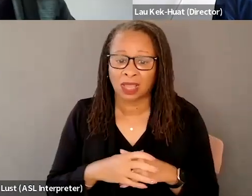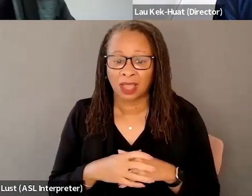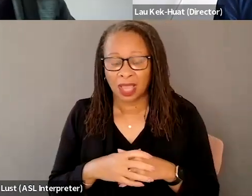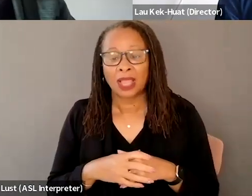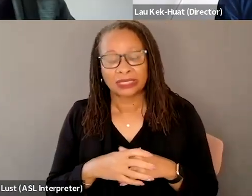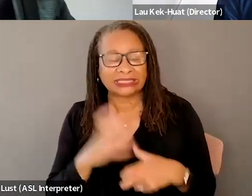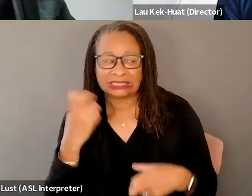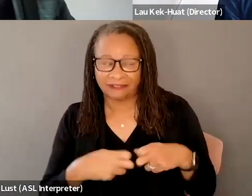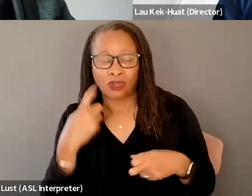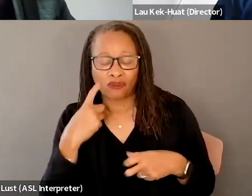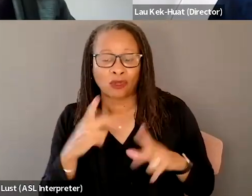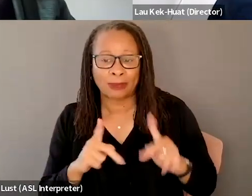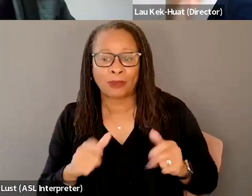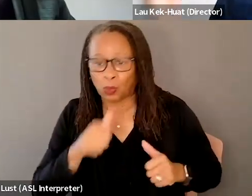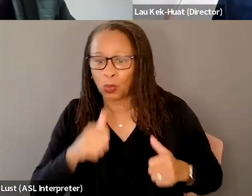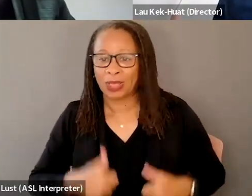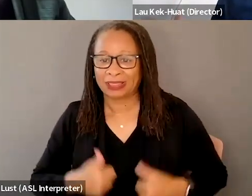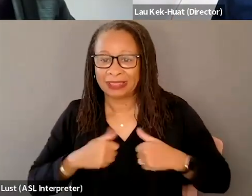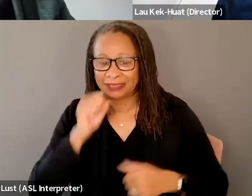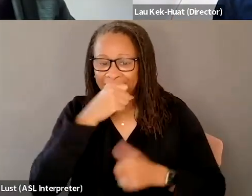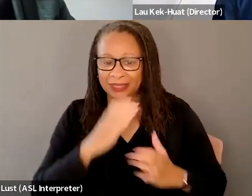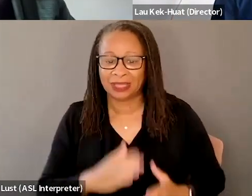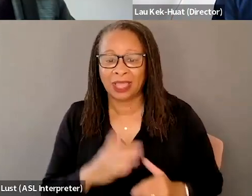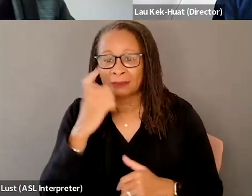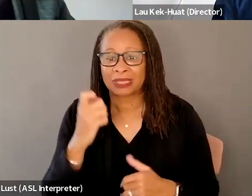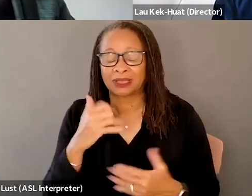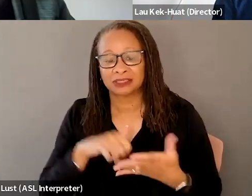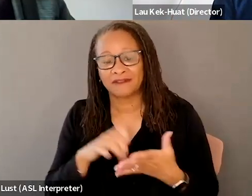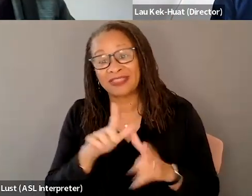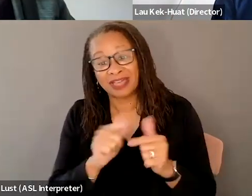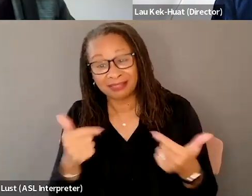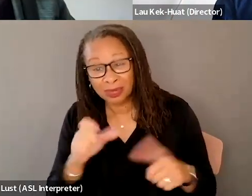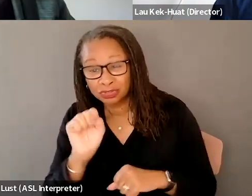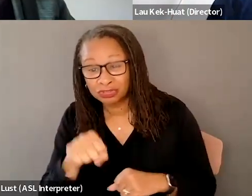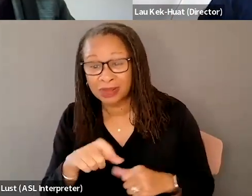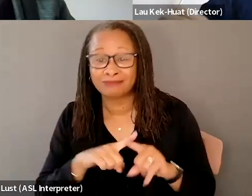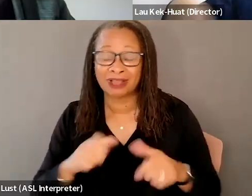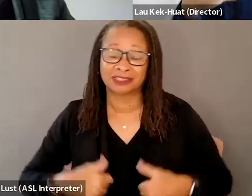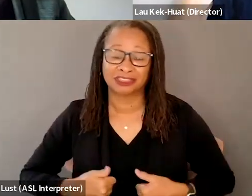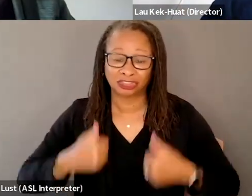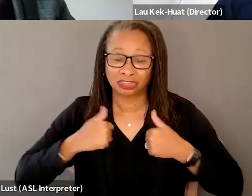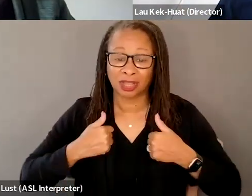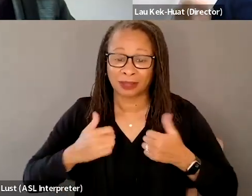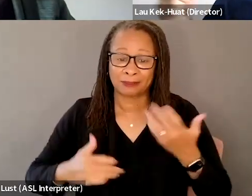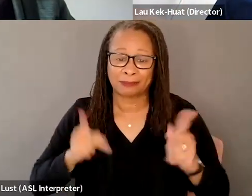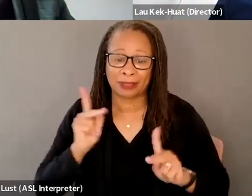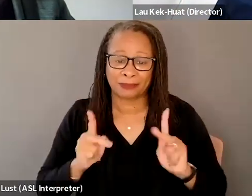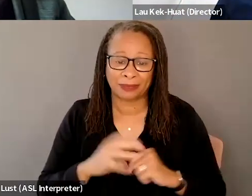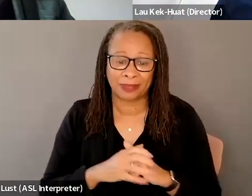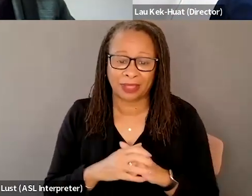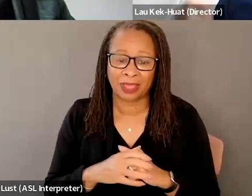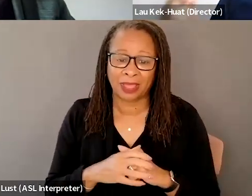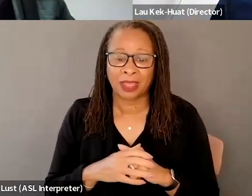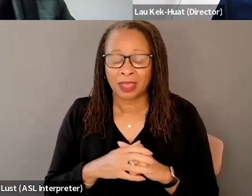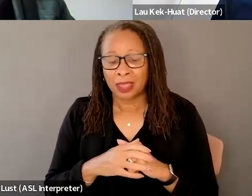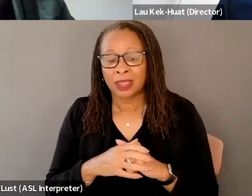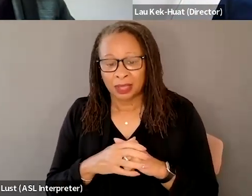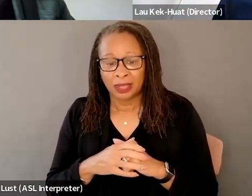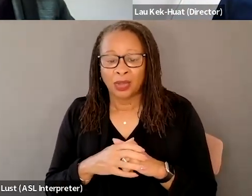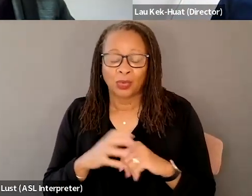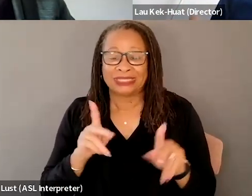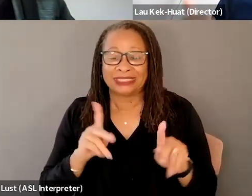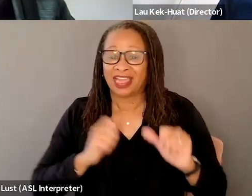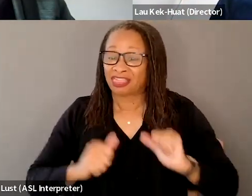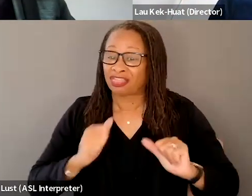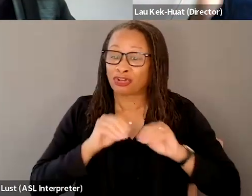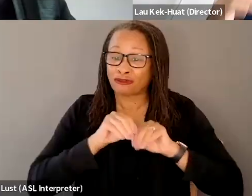them because of the content, also because of the language. But young people, we do theater release in the Taiwan, and then a lot of young